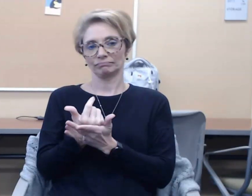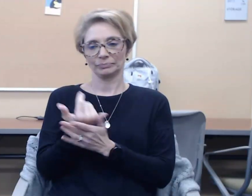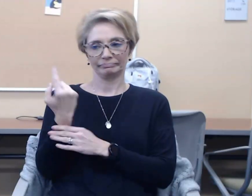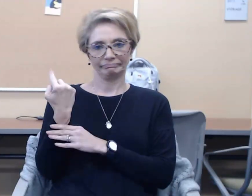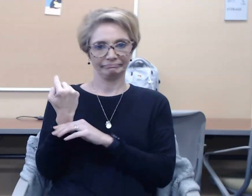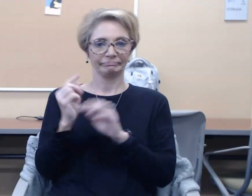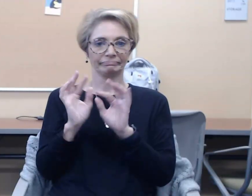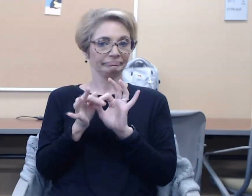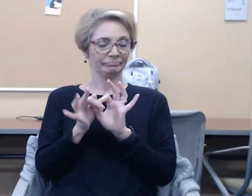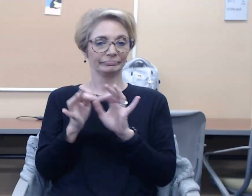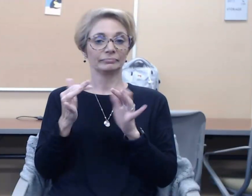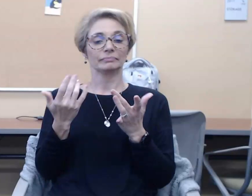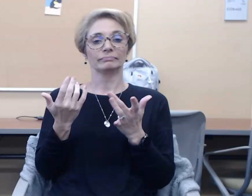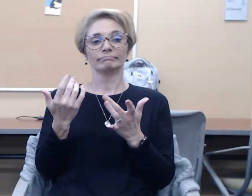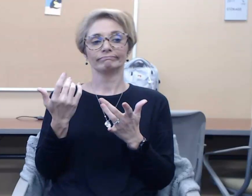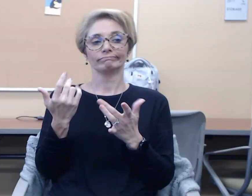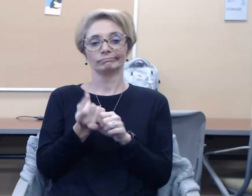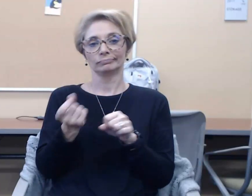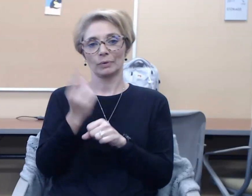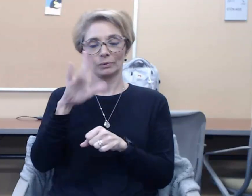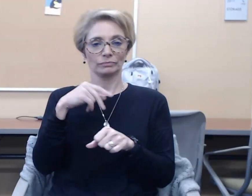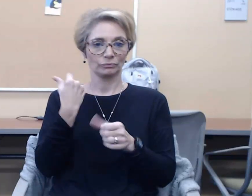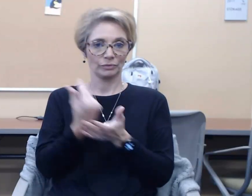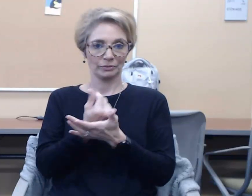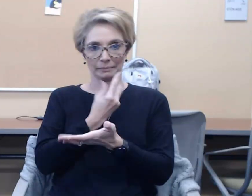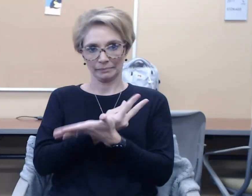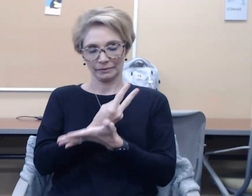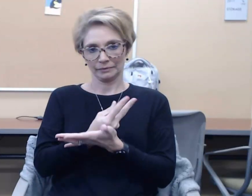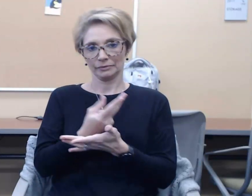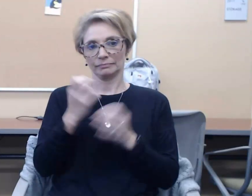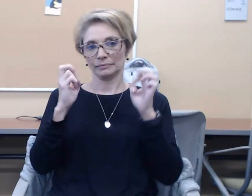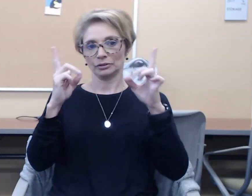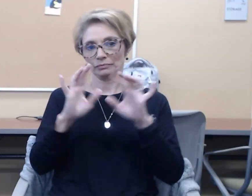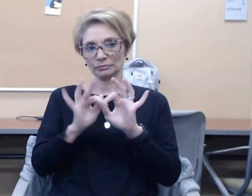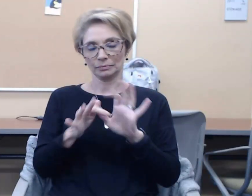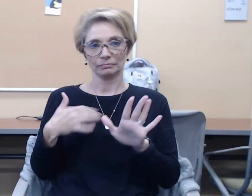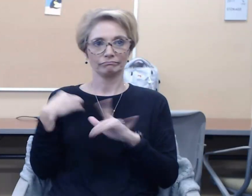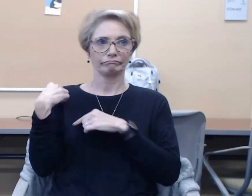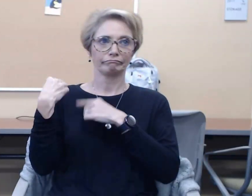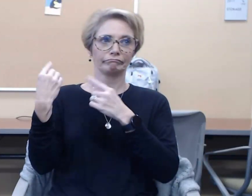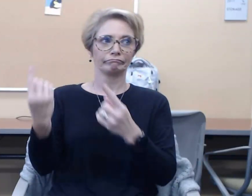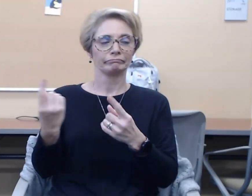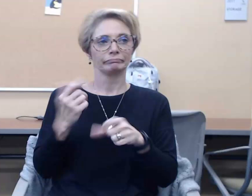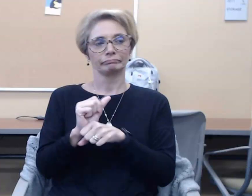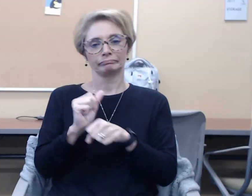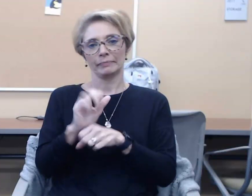my master's in educational interpreting. For the last 2 years, I've been a working interpreter at Florida School for the Deaf and